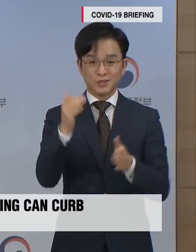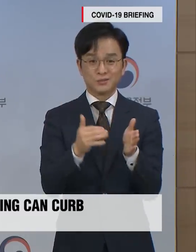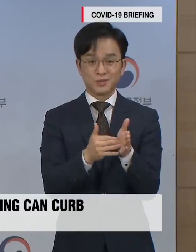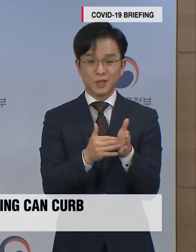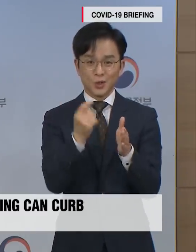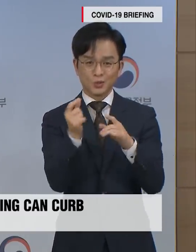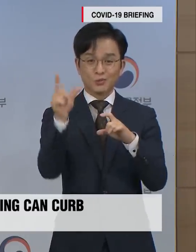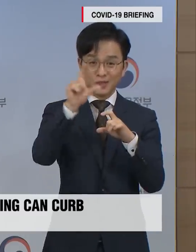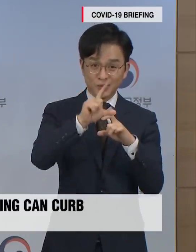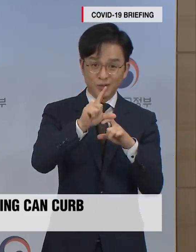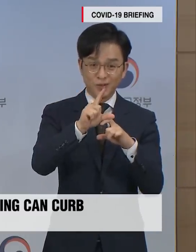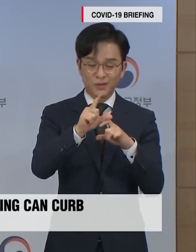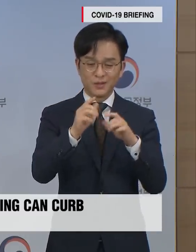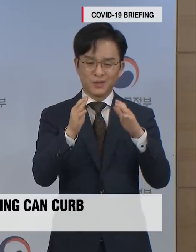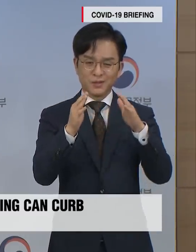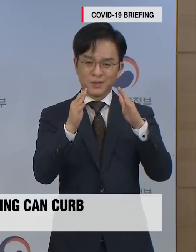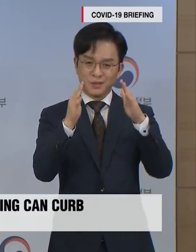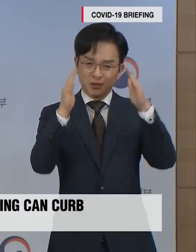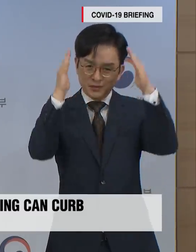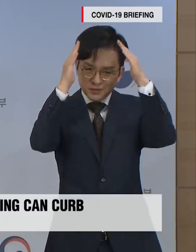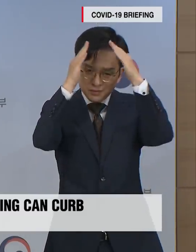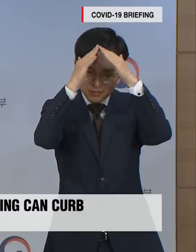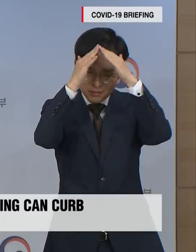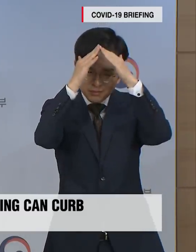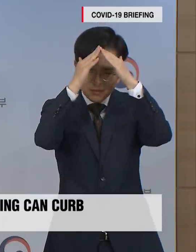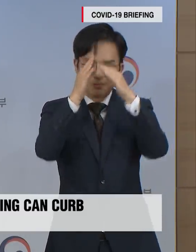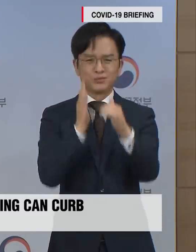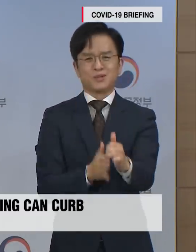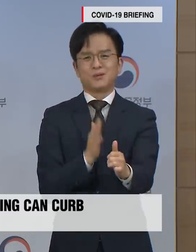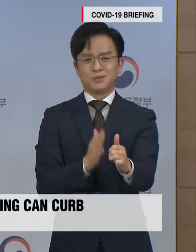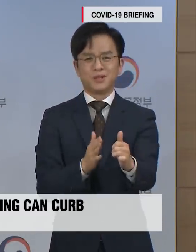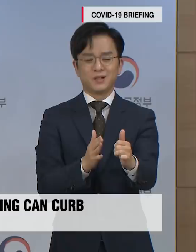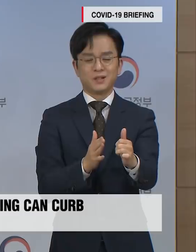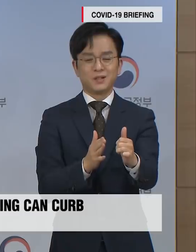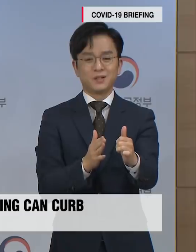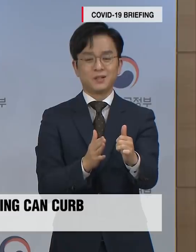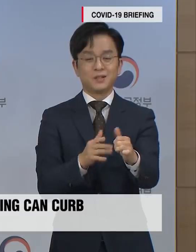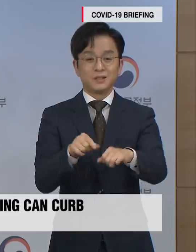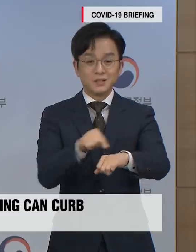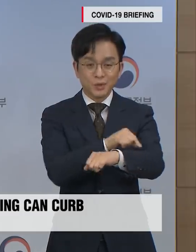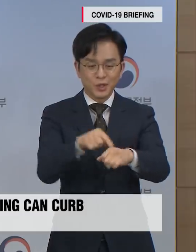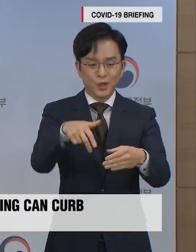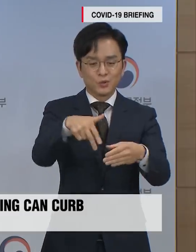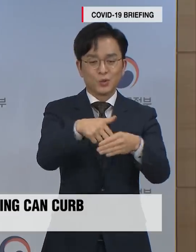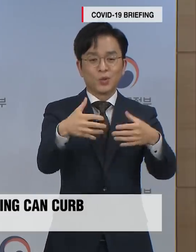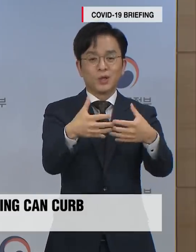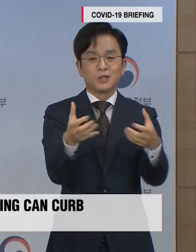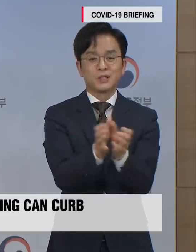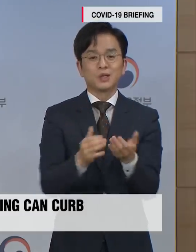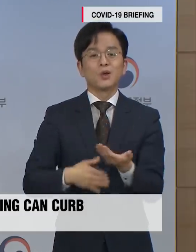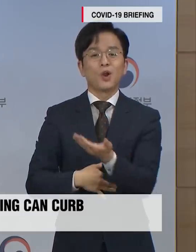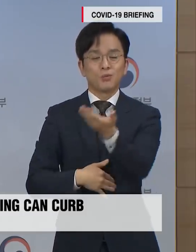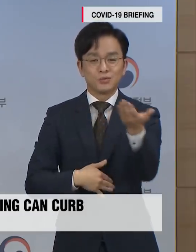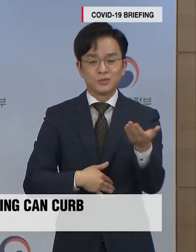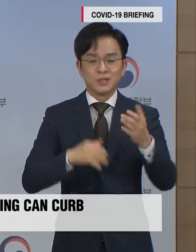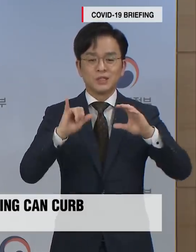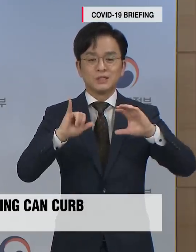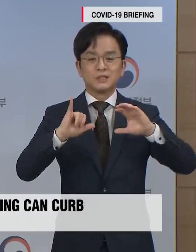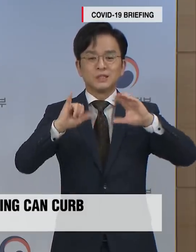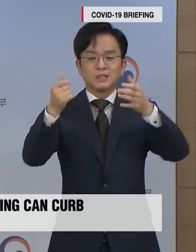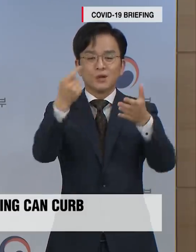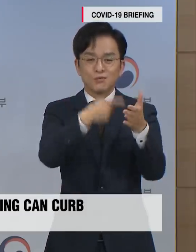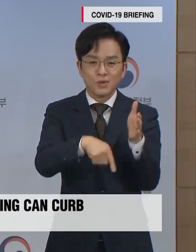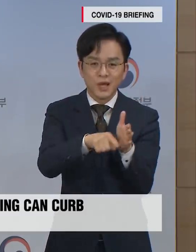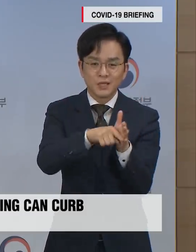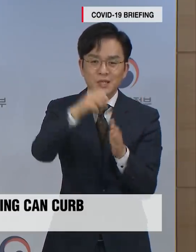society has become safer. So we want to ask you to participate for a little more time. So, with the risk of